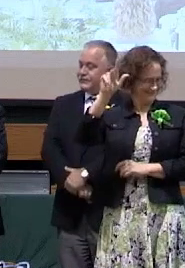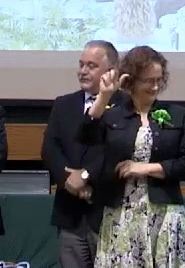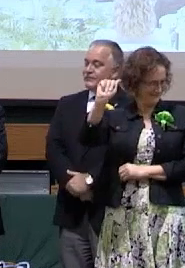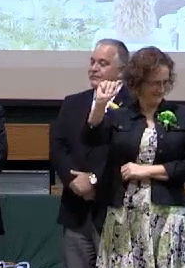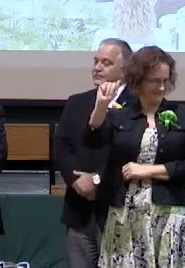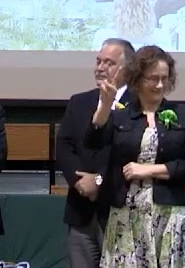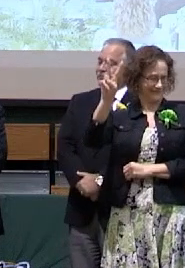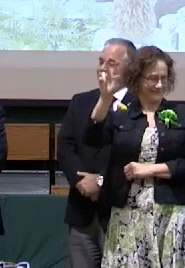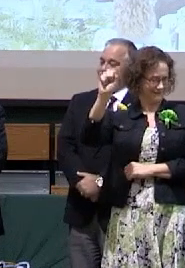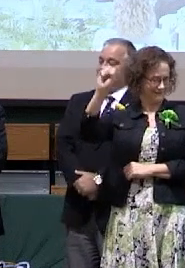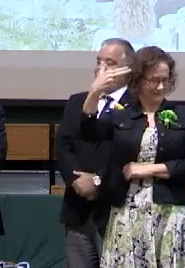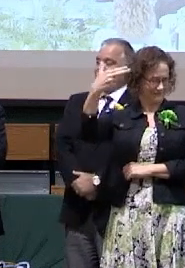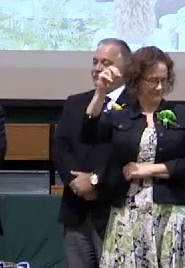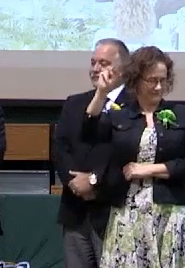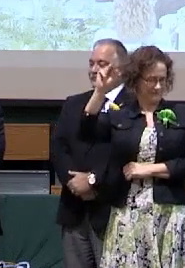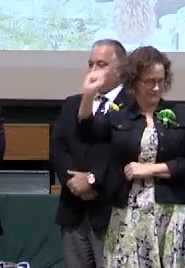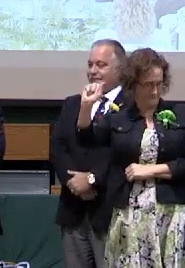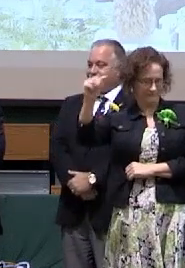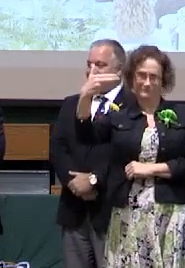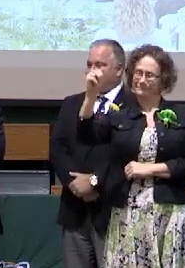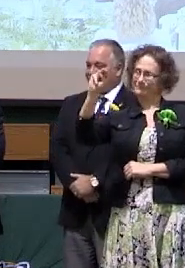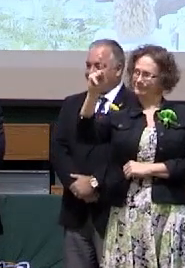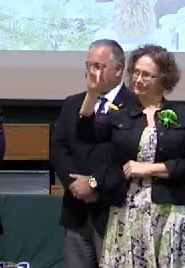Sharika Vashana Hankins.